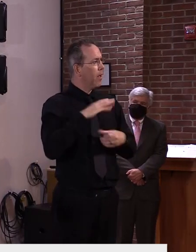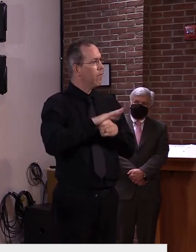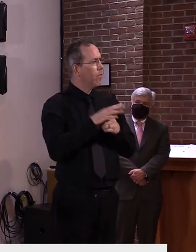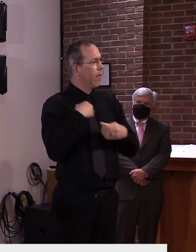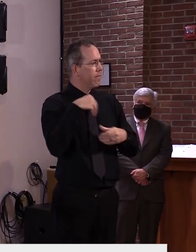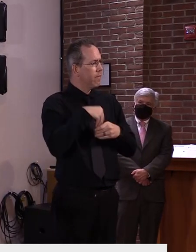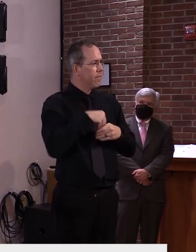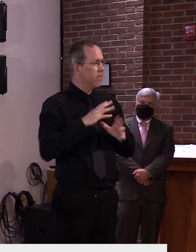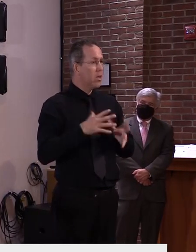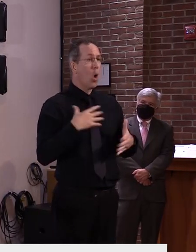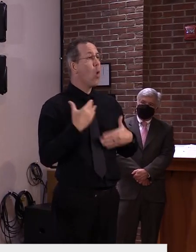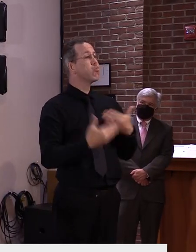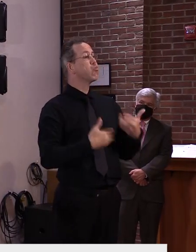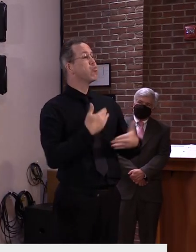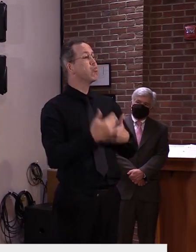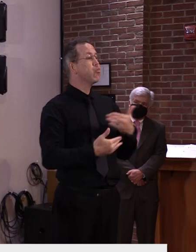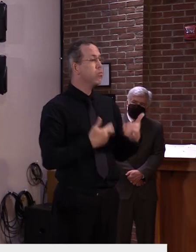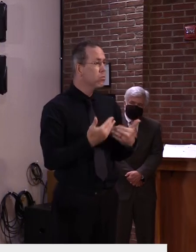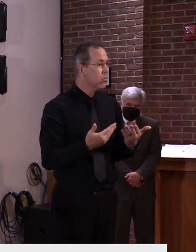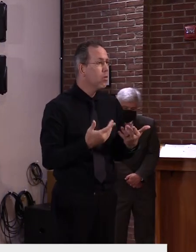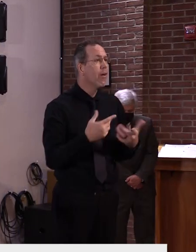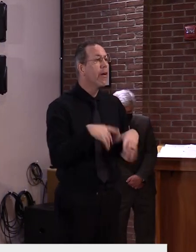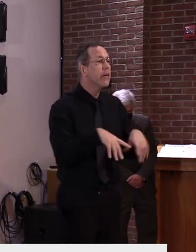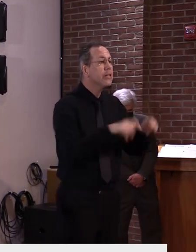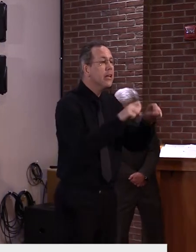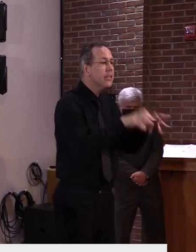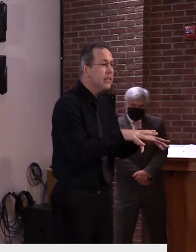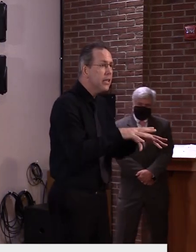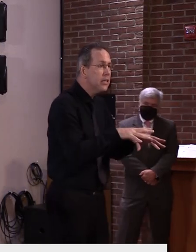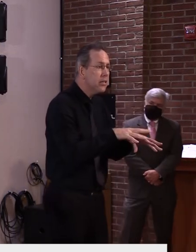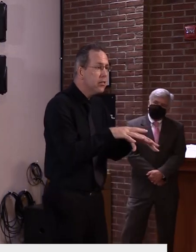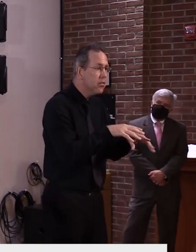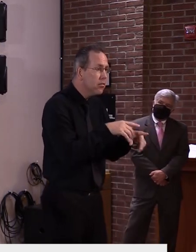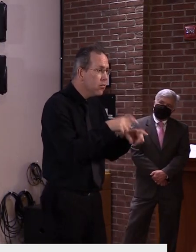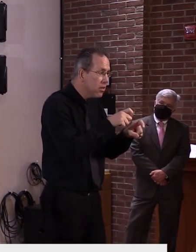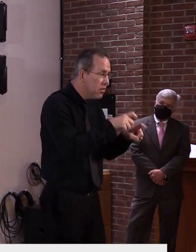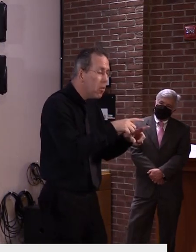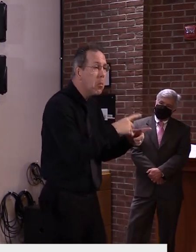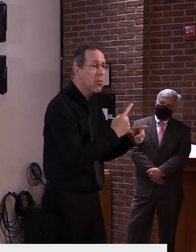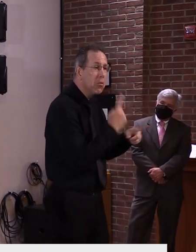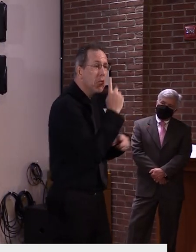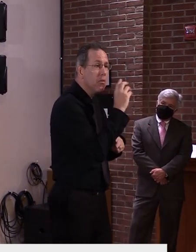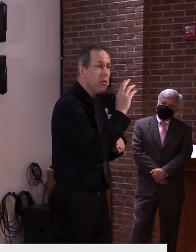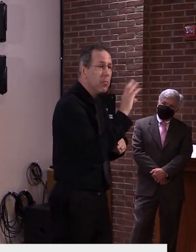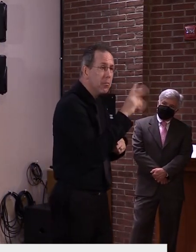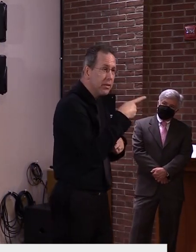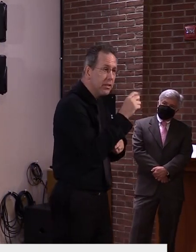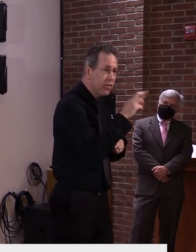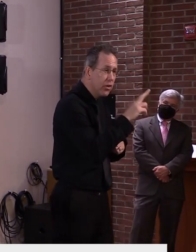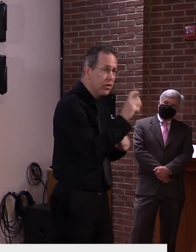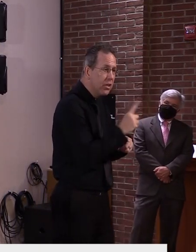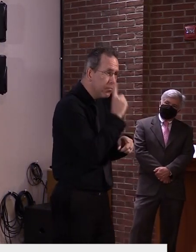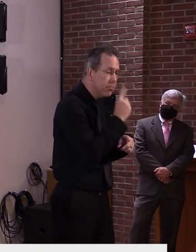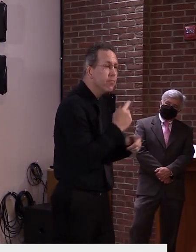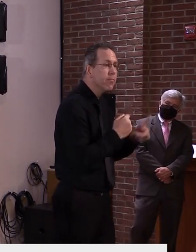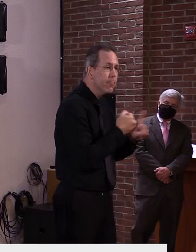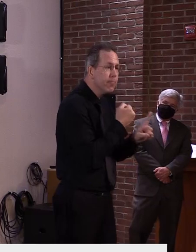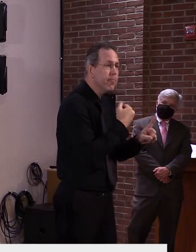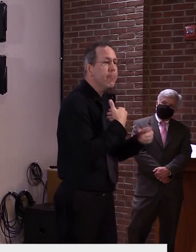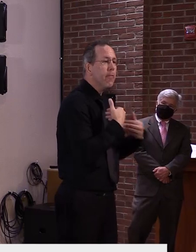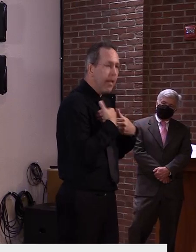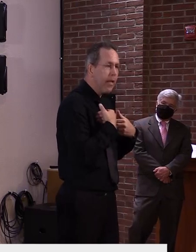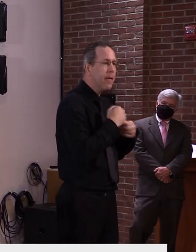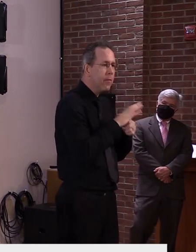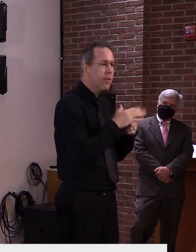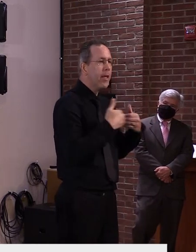but you could find active virus if you did a test. So there is that possibility, and that would be what I'm calling a